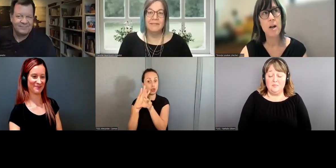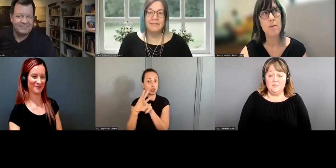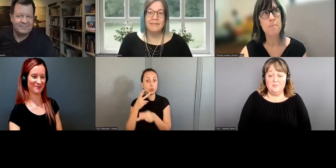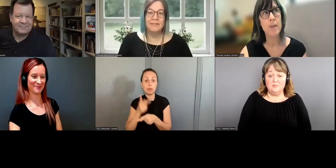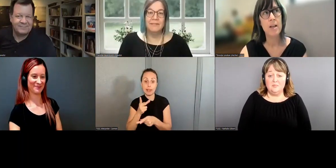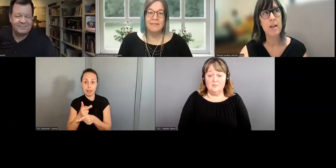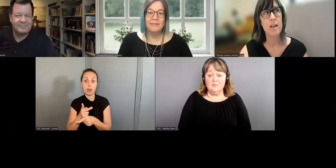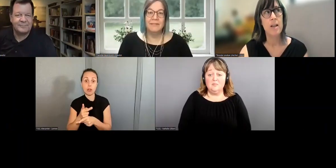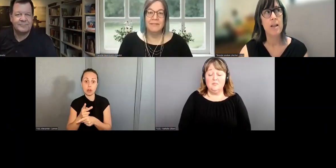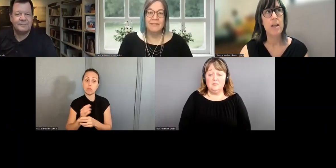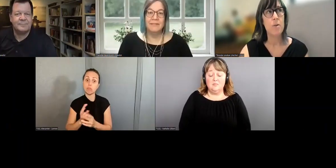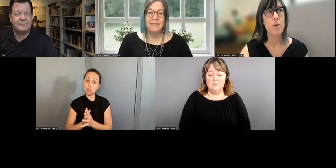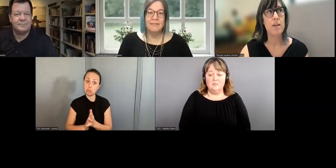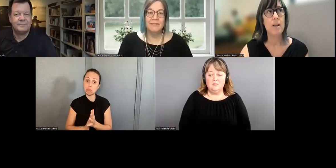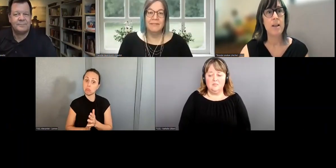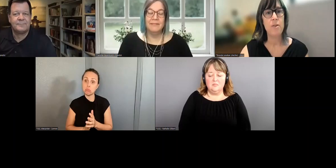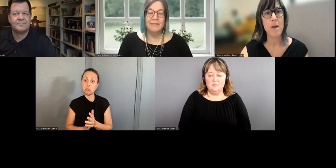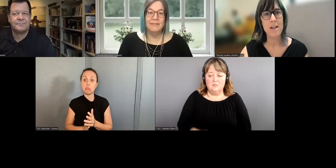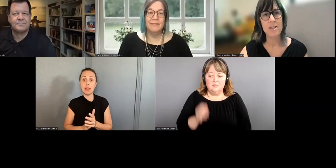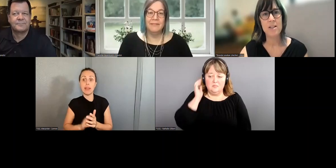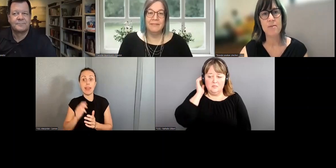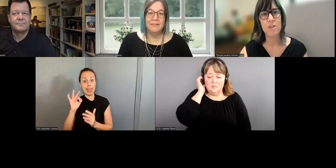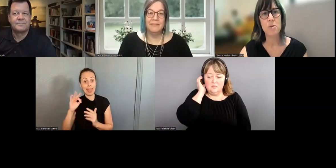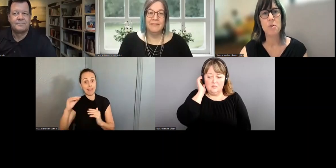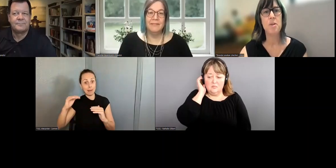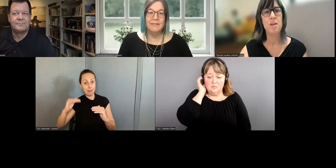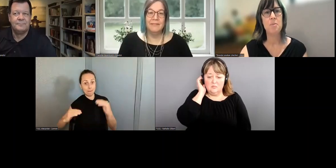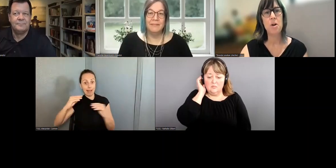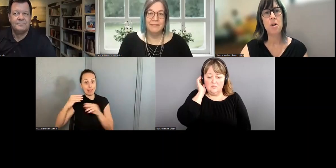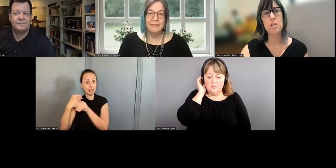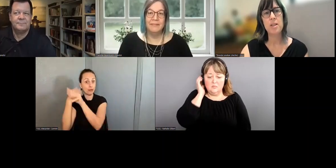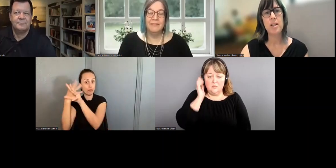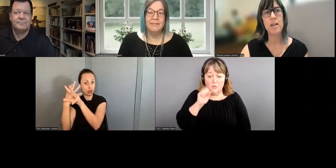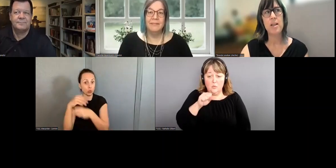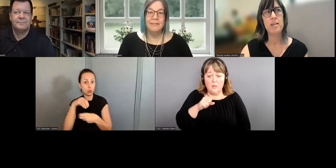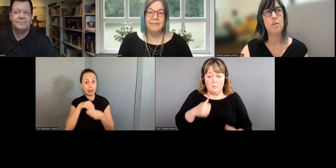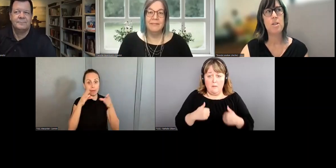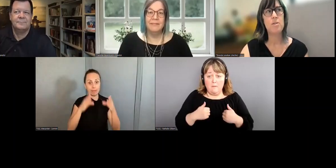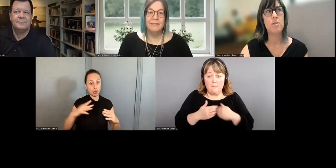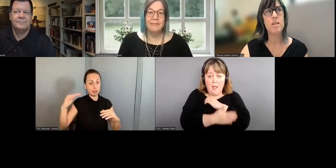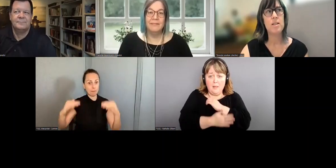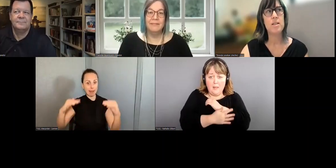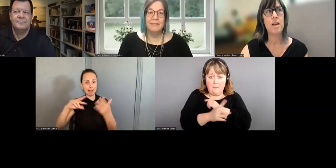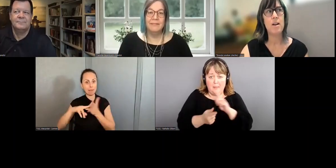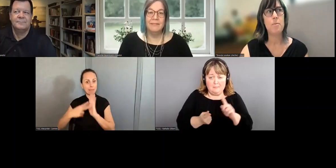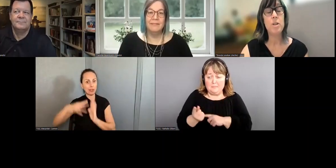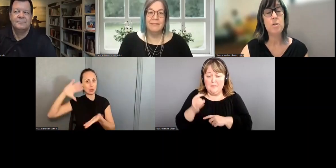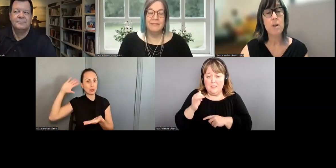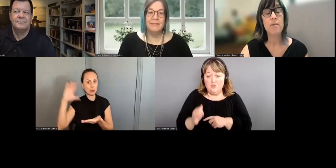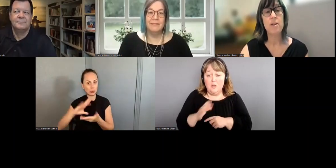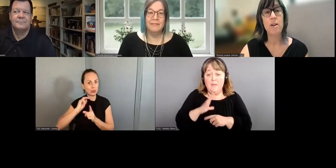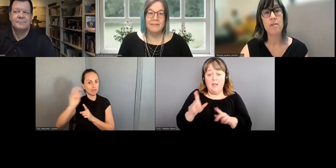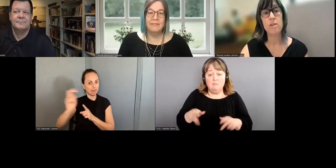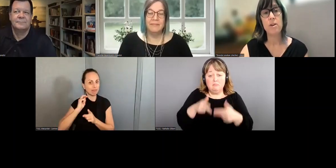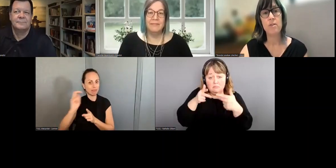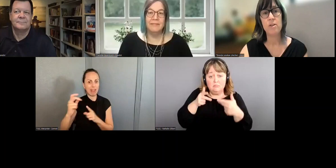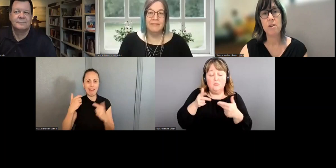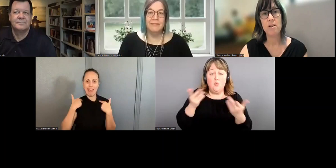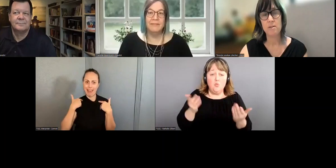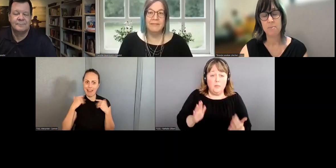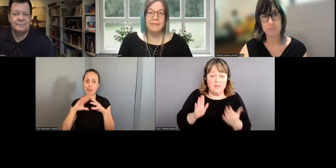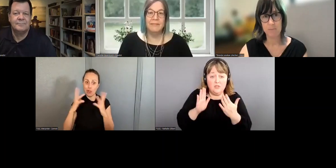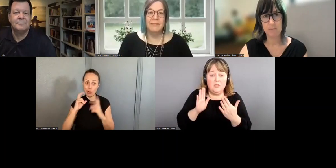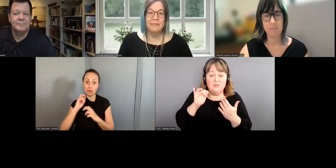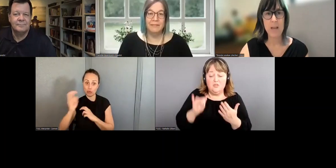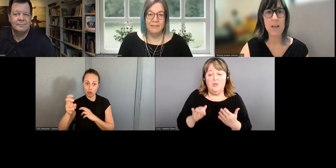also, you know, if you balance the virtual with in person, it reduces, we do have a lot of our travel